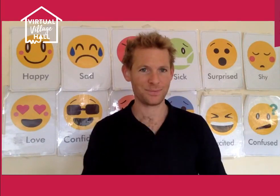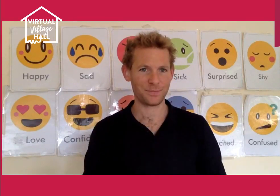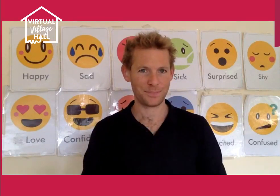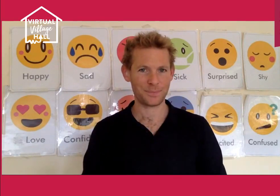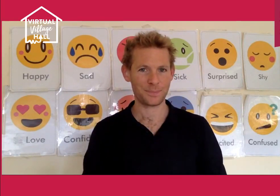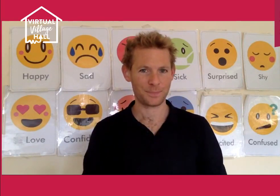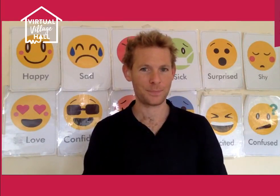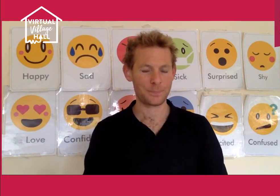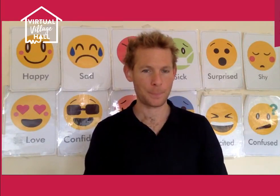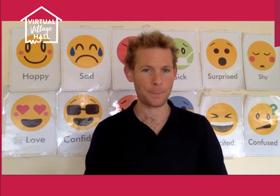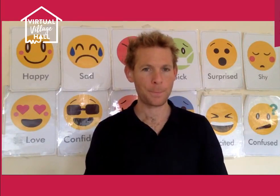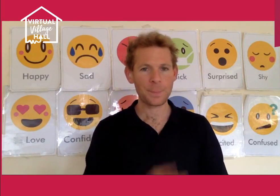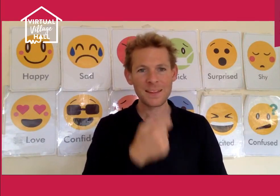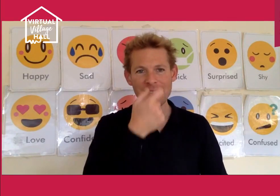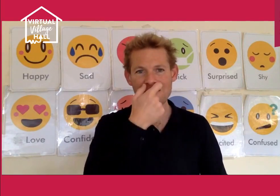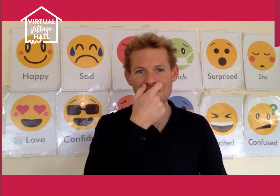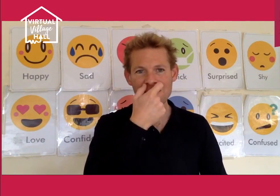Number one.